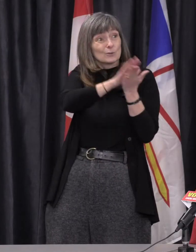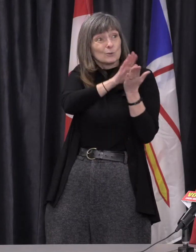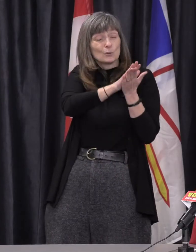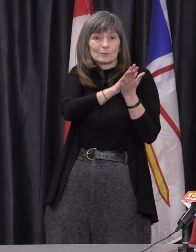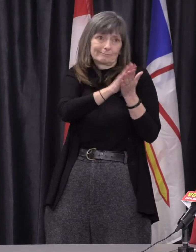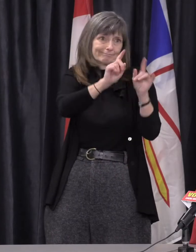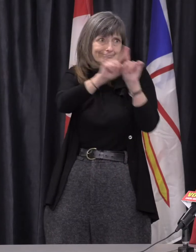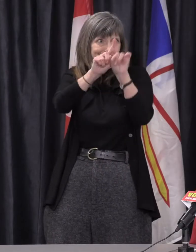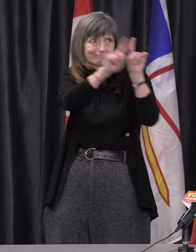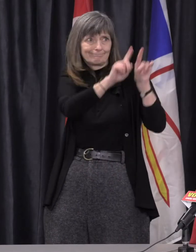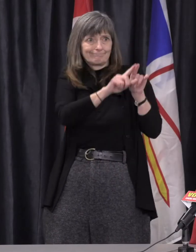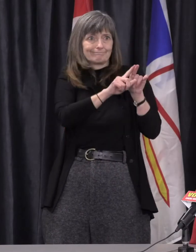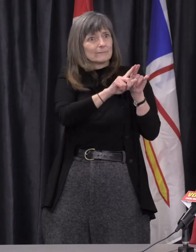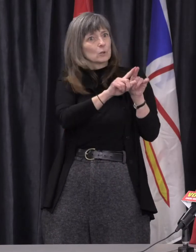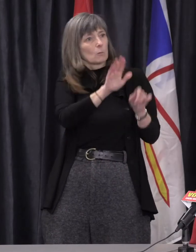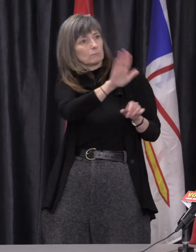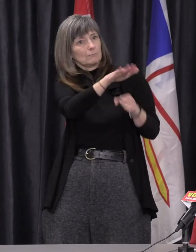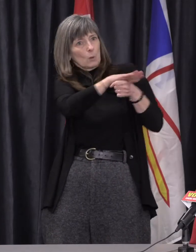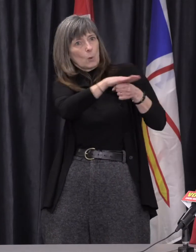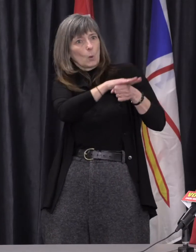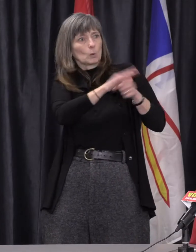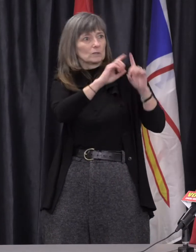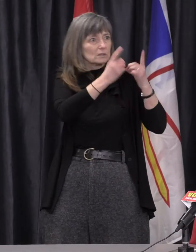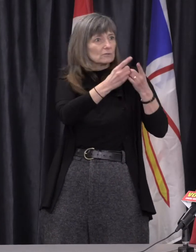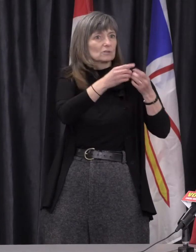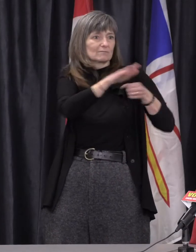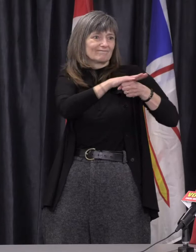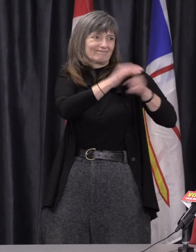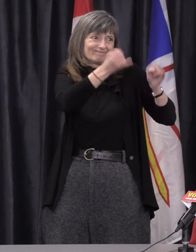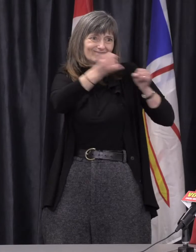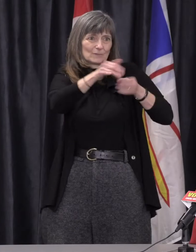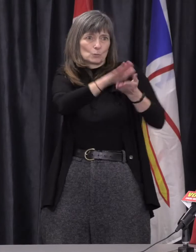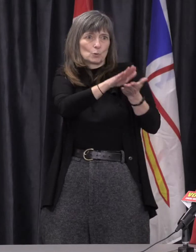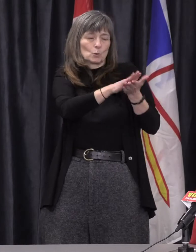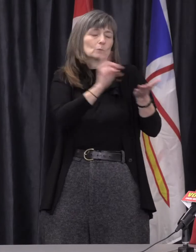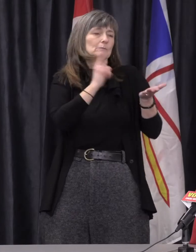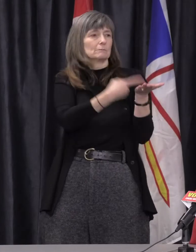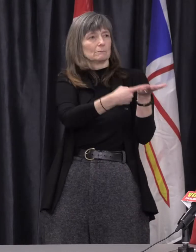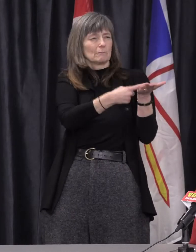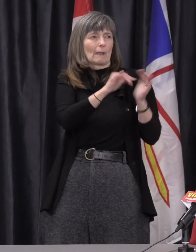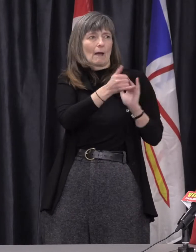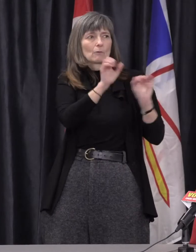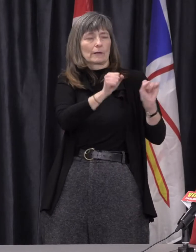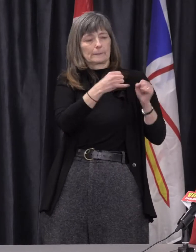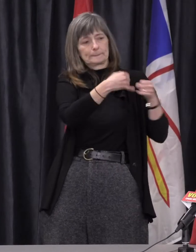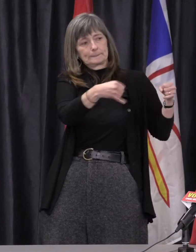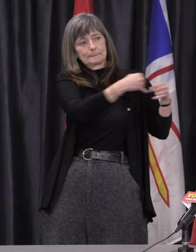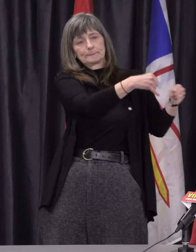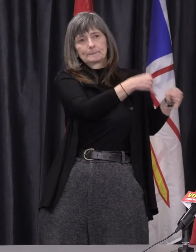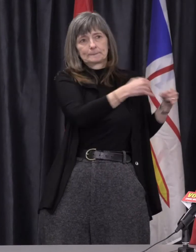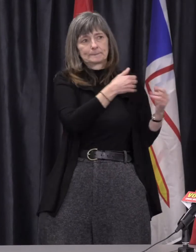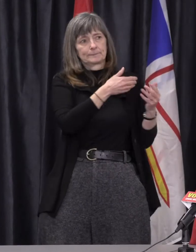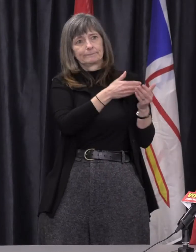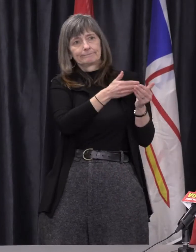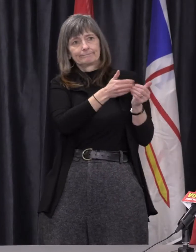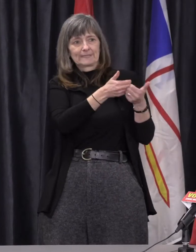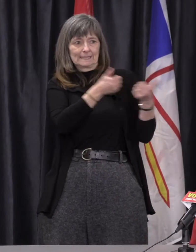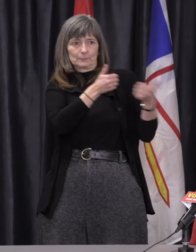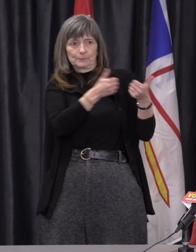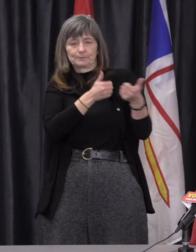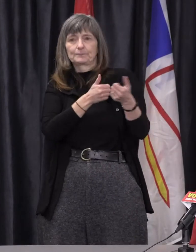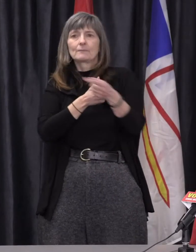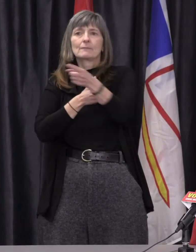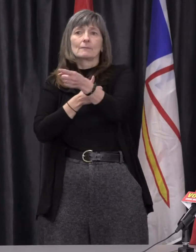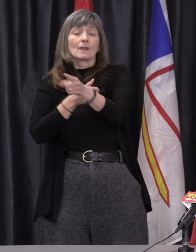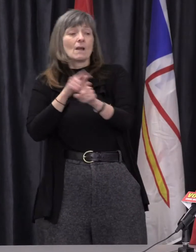to certainly the school district and individual schools perhaps to be able to determine what would be the safest way to go. We have an